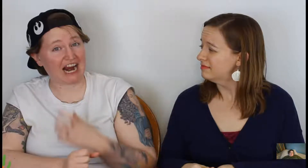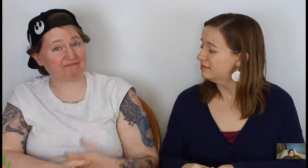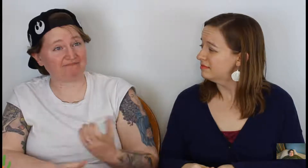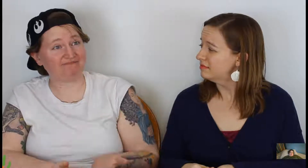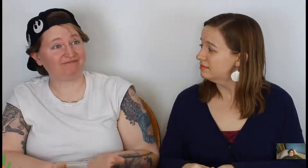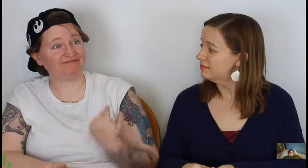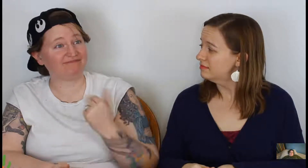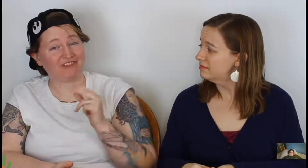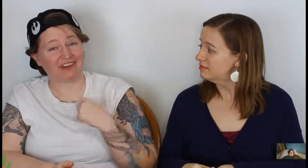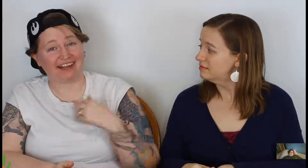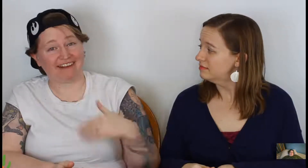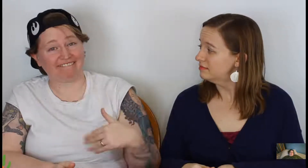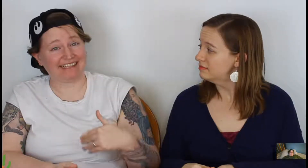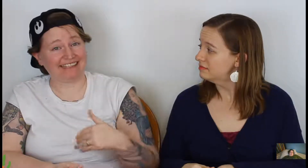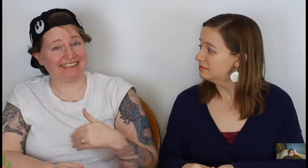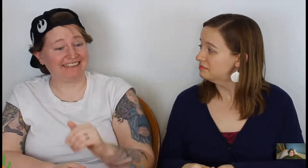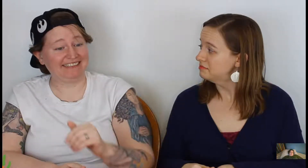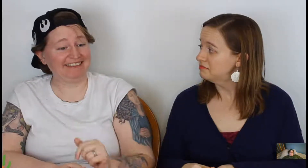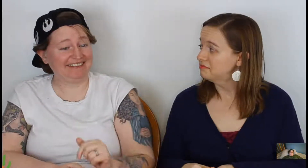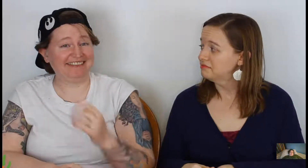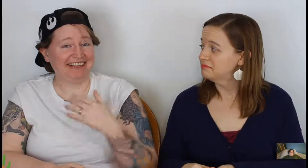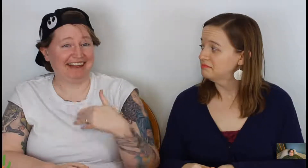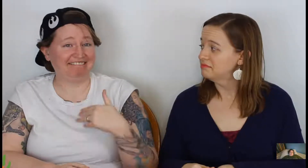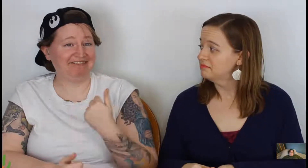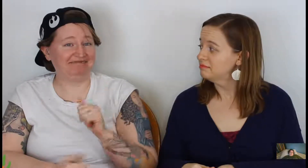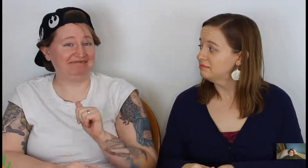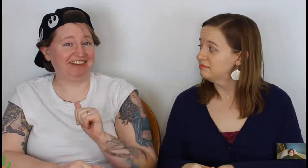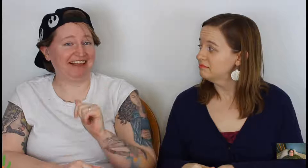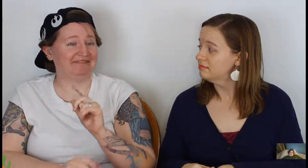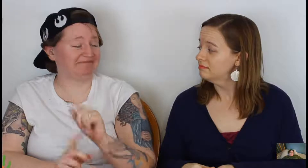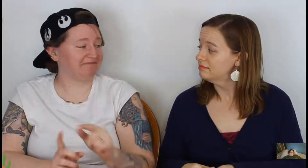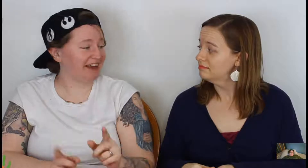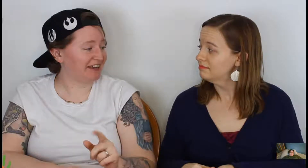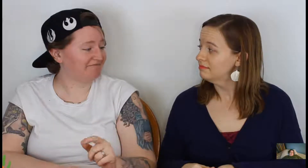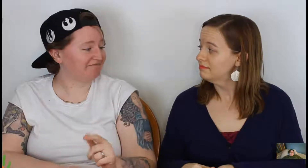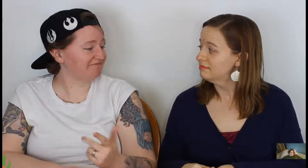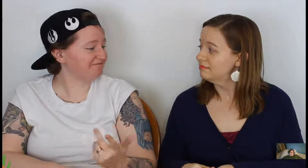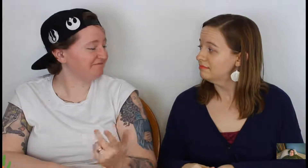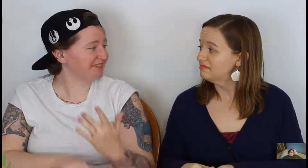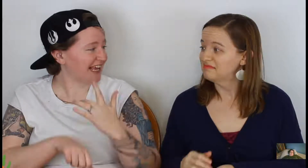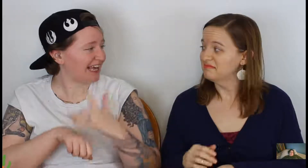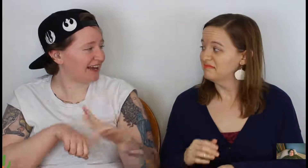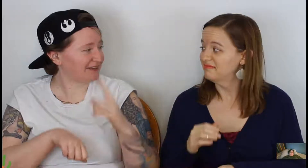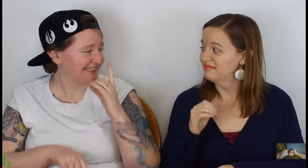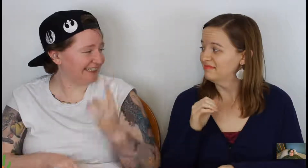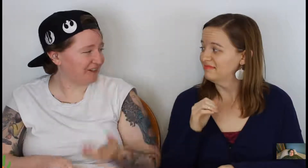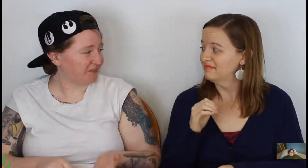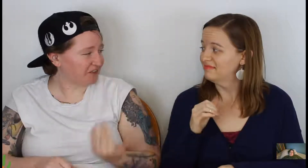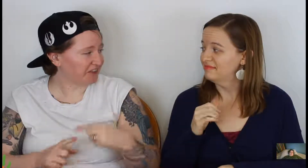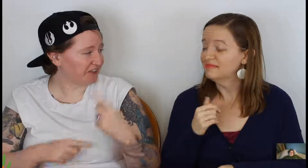Like a full flip water bottle? No, I have not yet. I haven't tried that, but